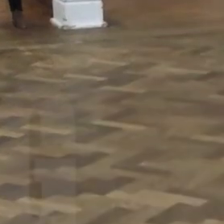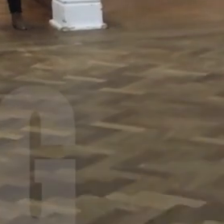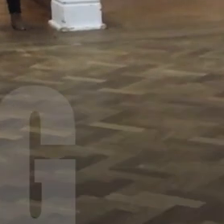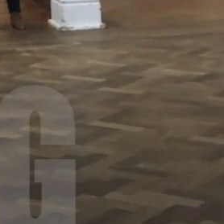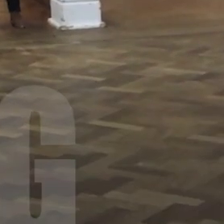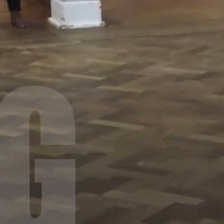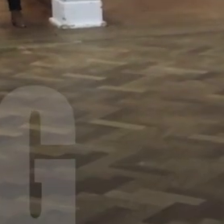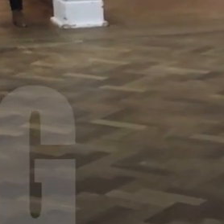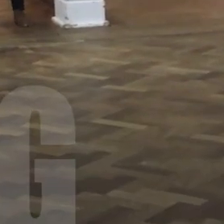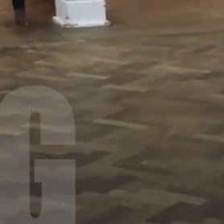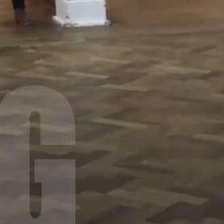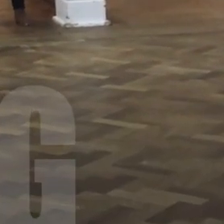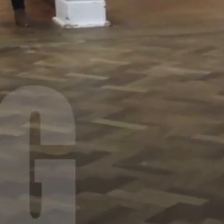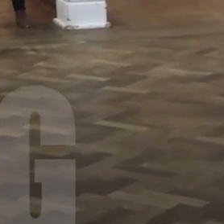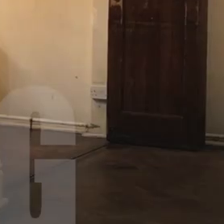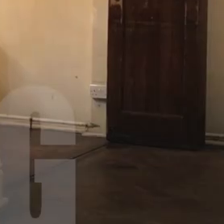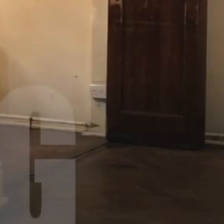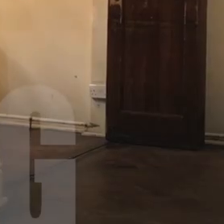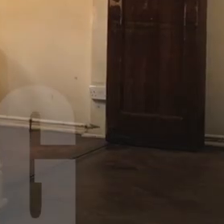Strong.